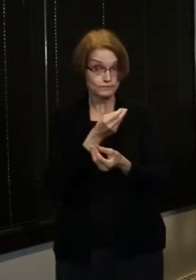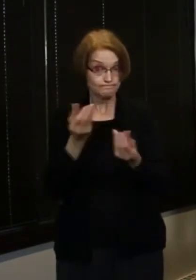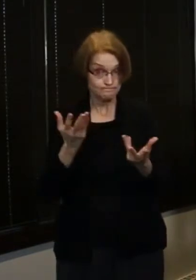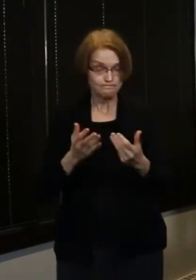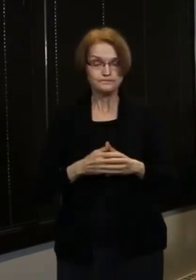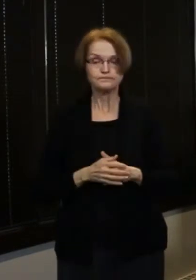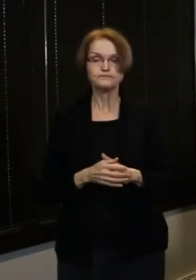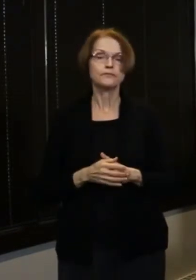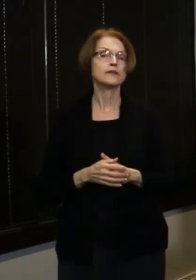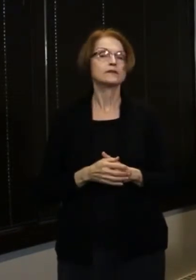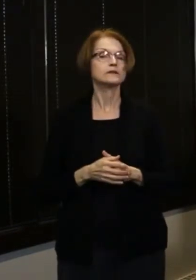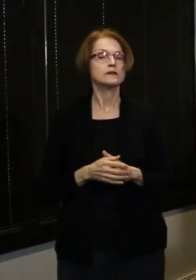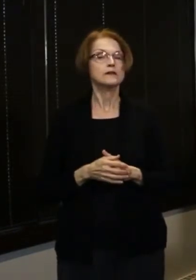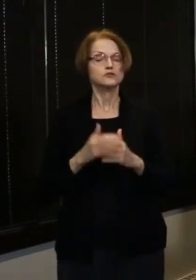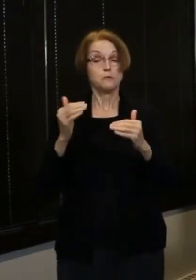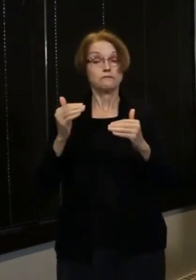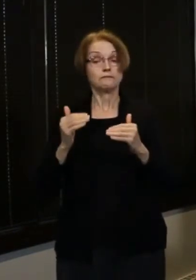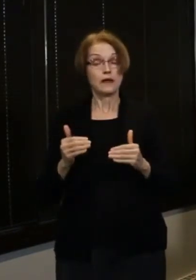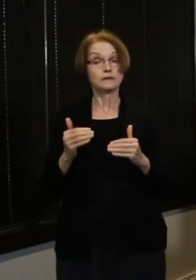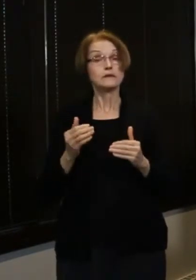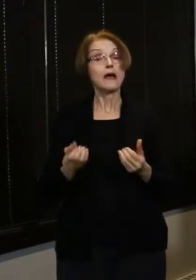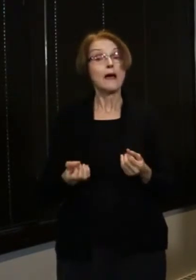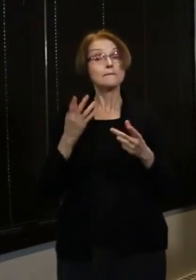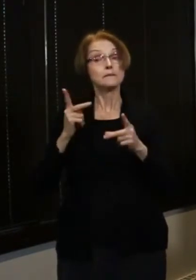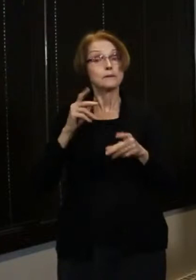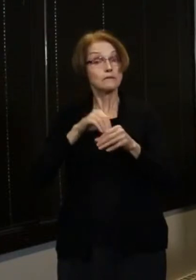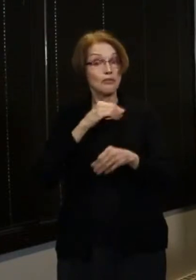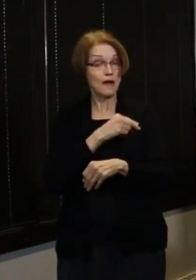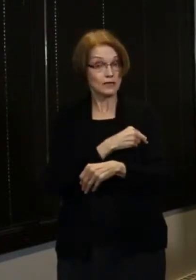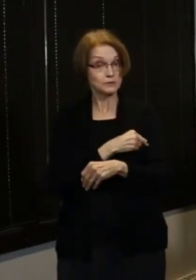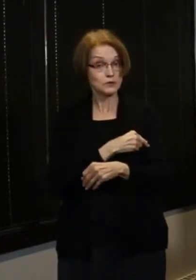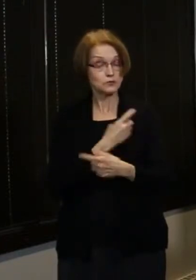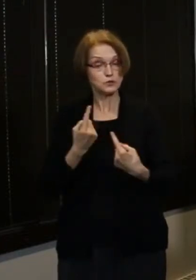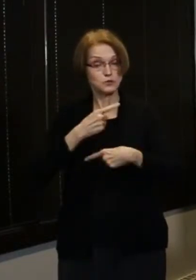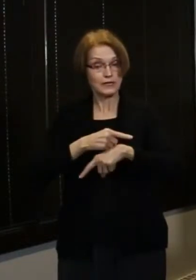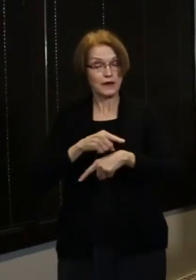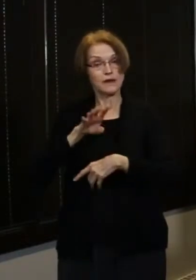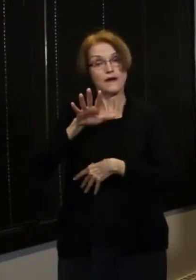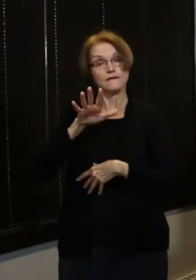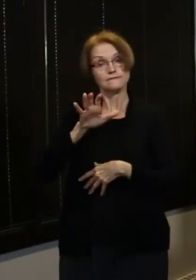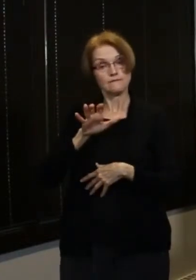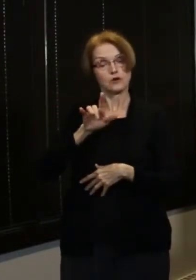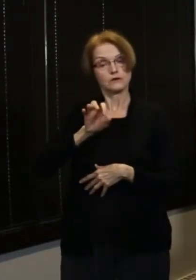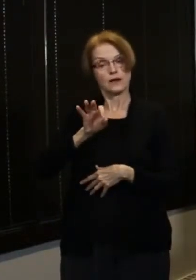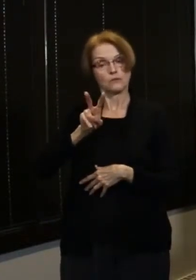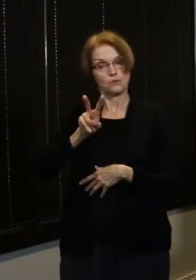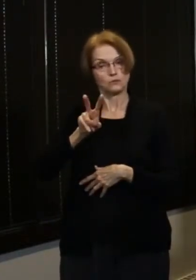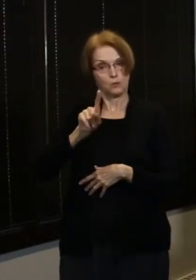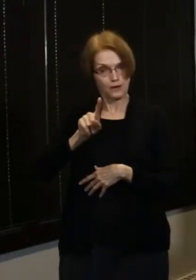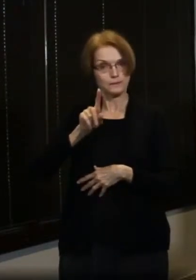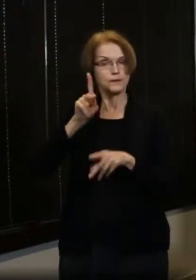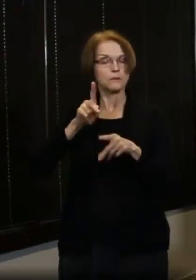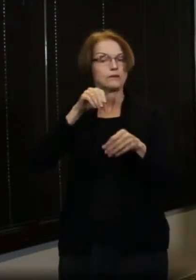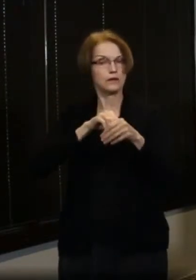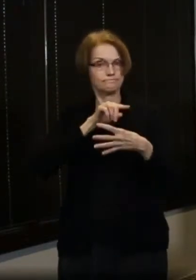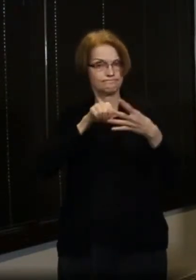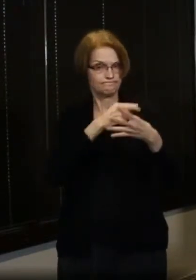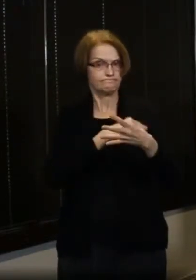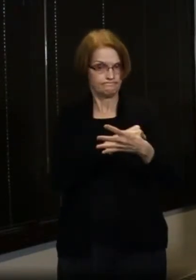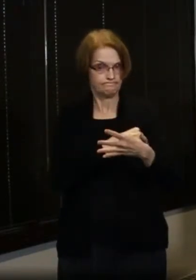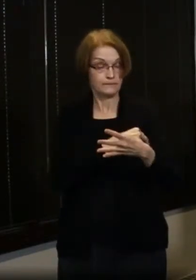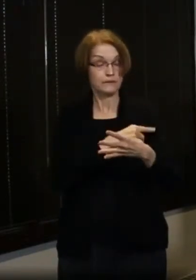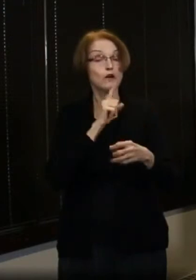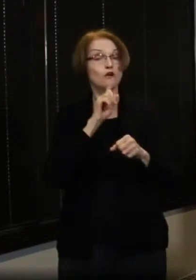Moving on to our hospitalization data, today we're reporting 591 patients hospitalized with confirmed